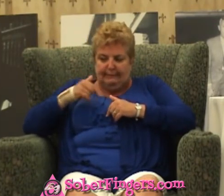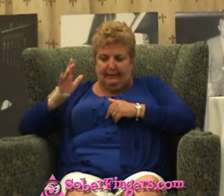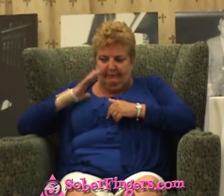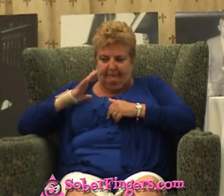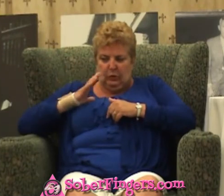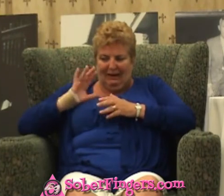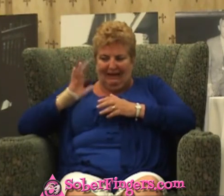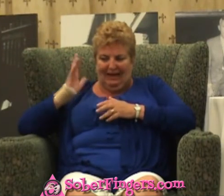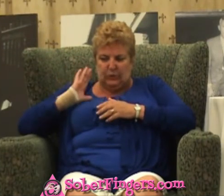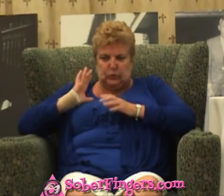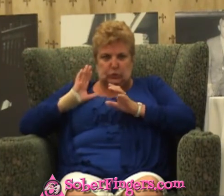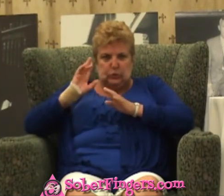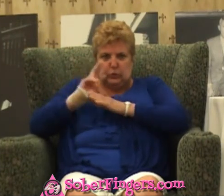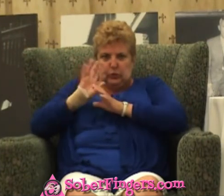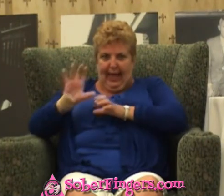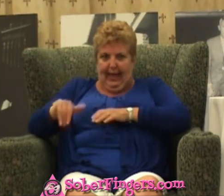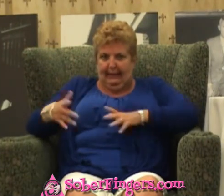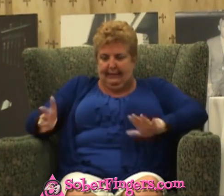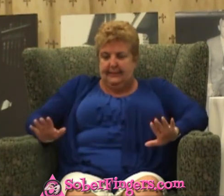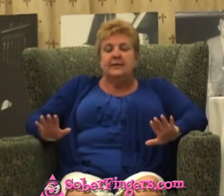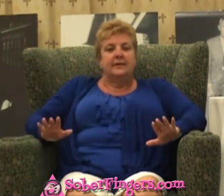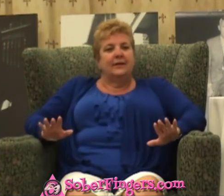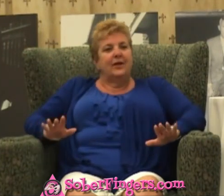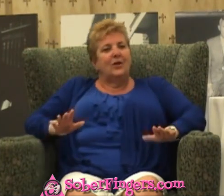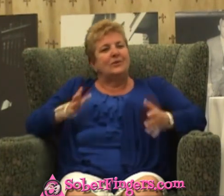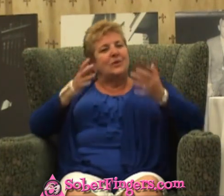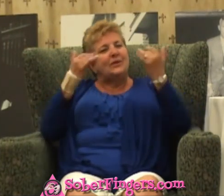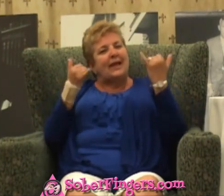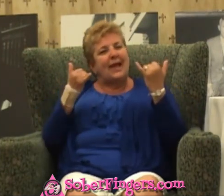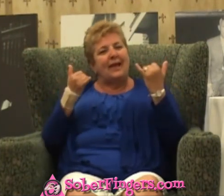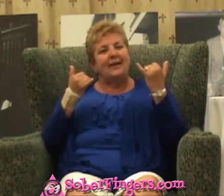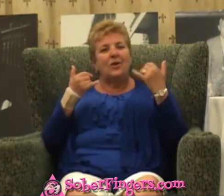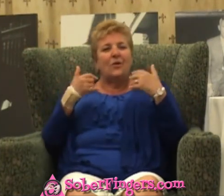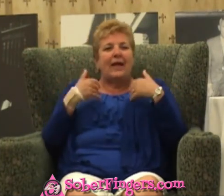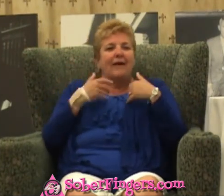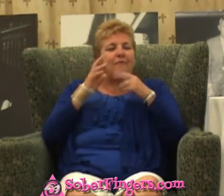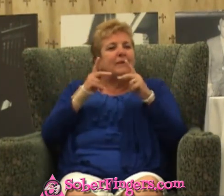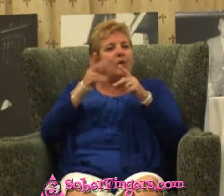seek today because I want to. It's not always a success, though. And